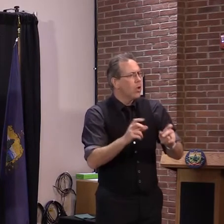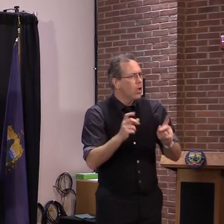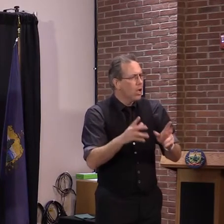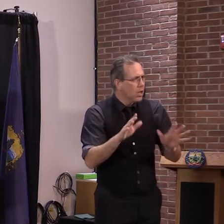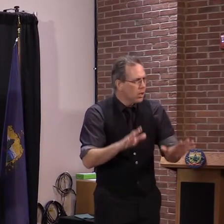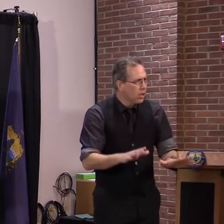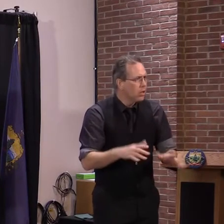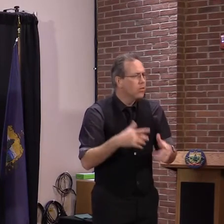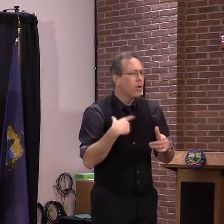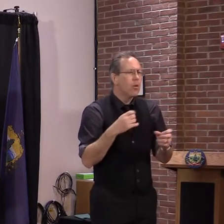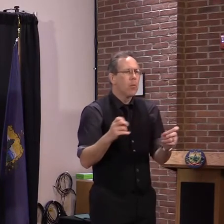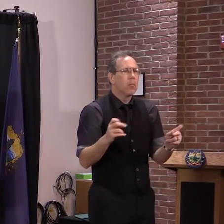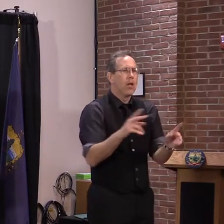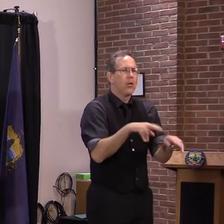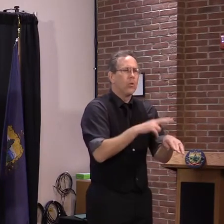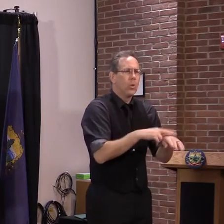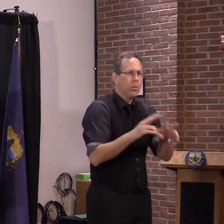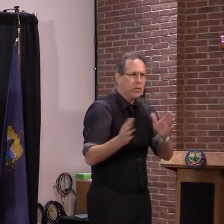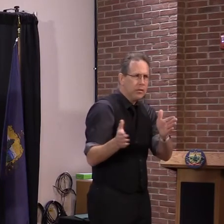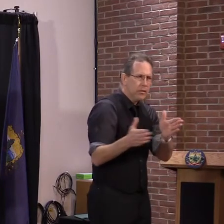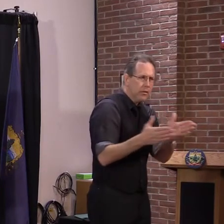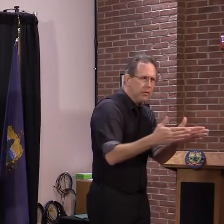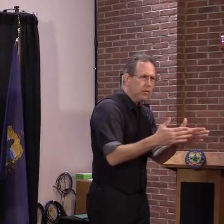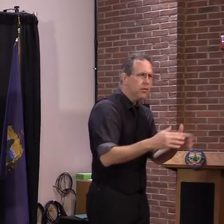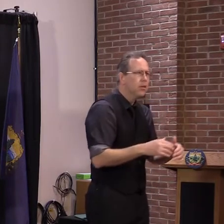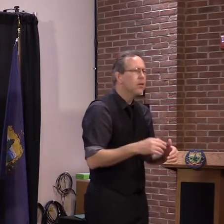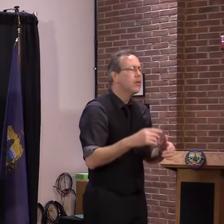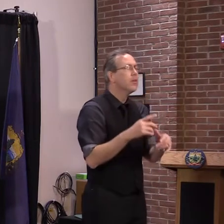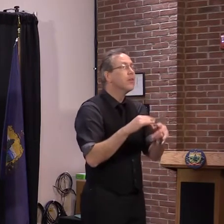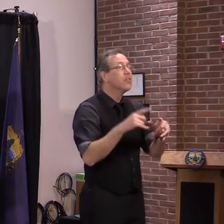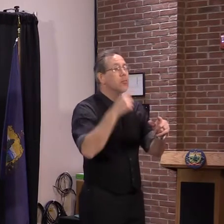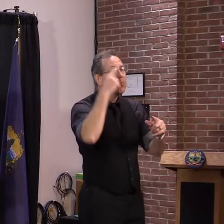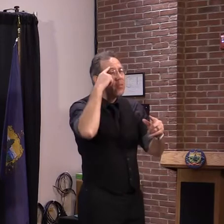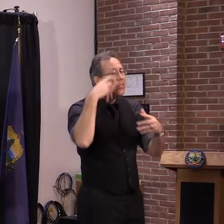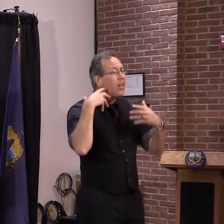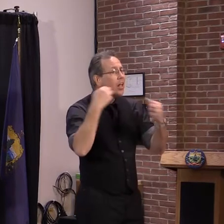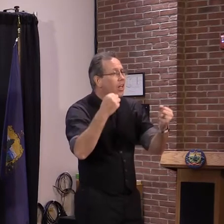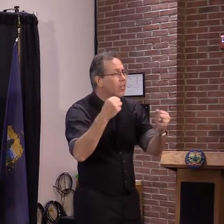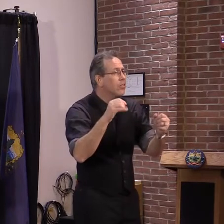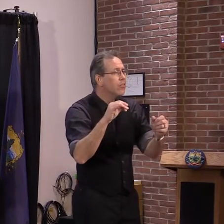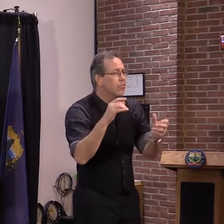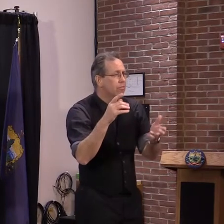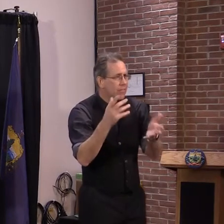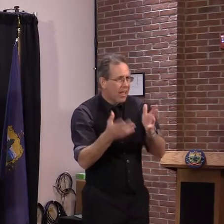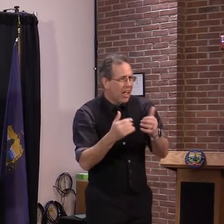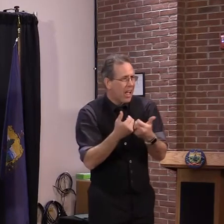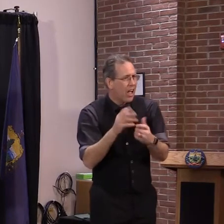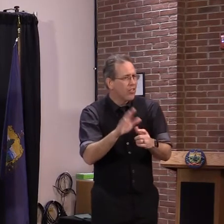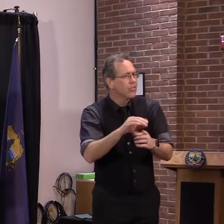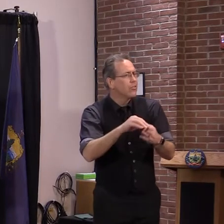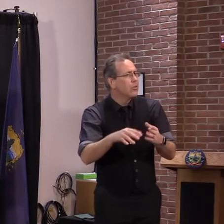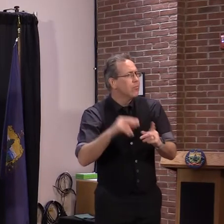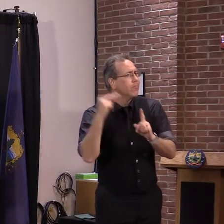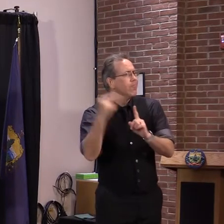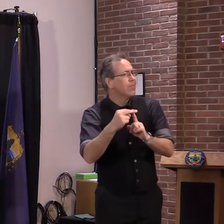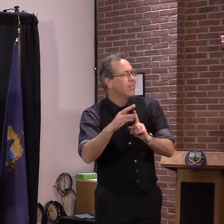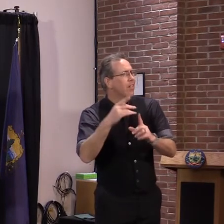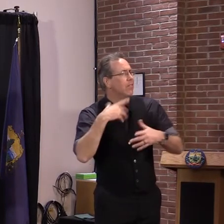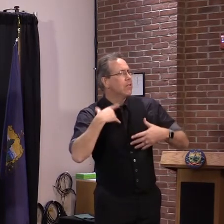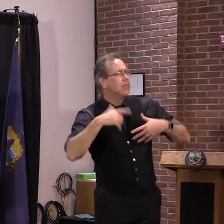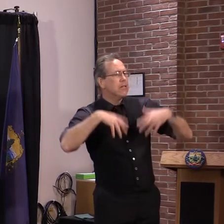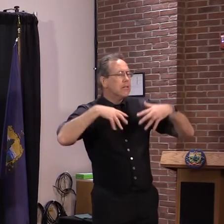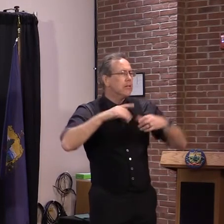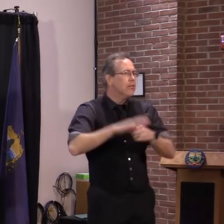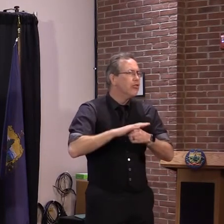represented generally as the idea of mental health, but I think there's a lot more to it. I think we'll also need a discrete strategy for staff